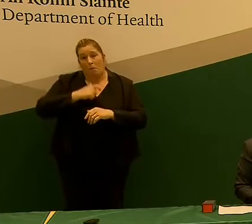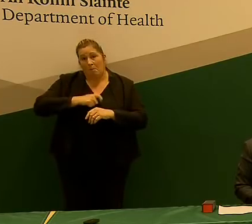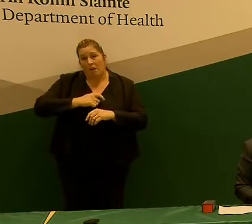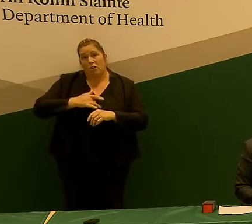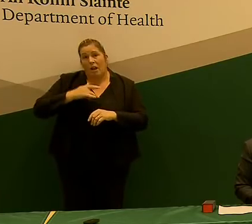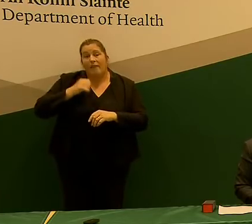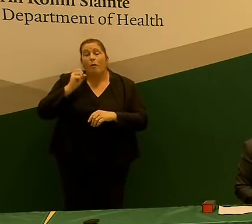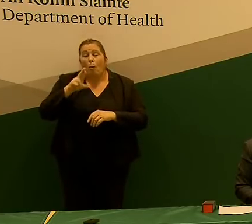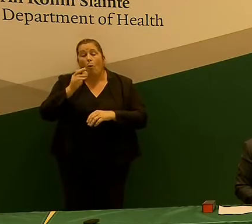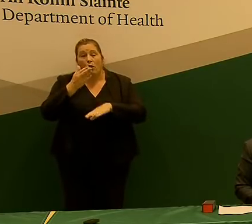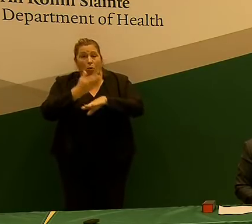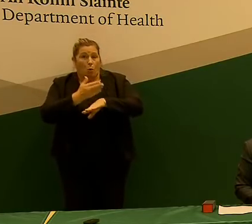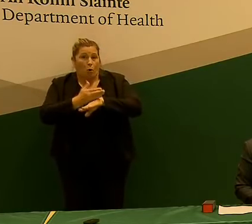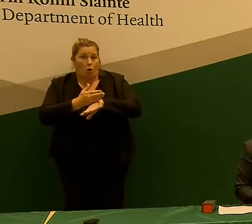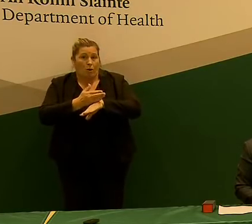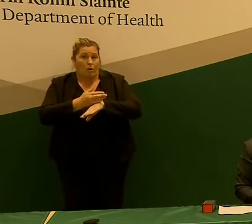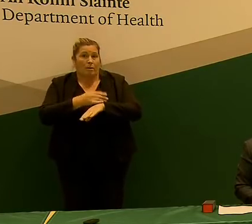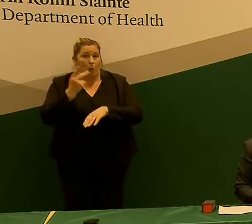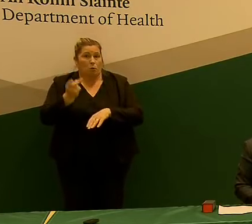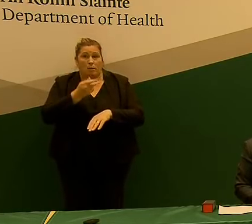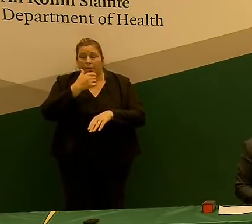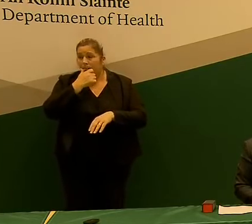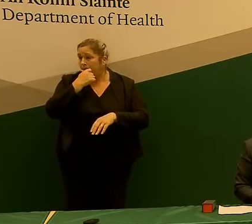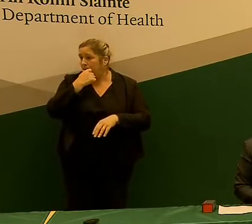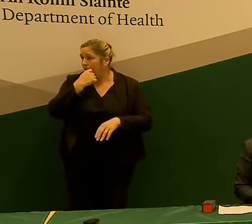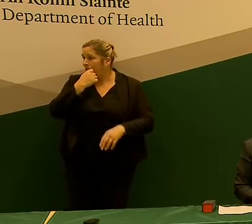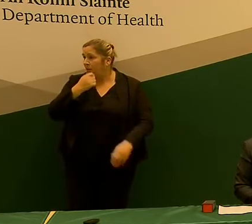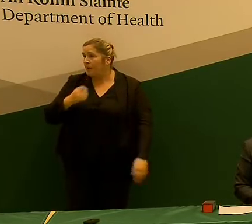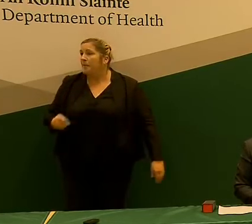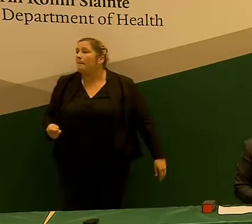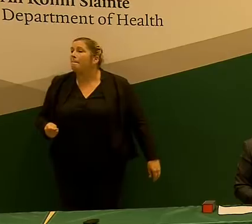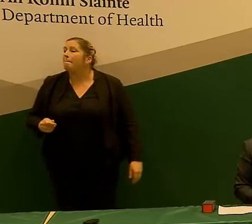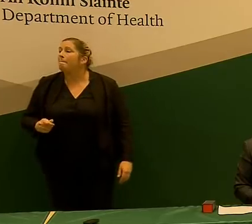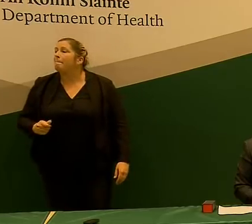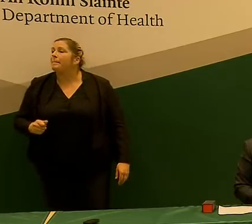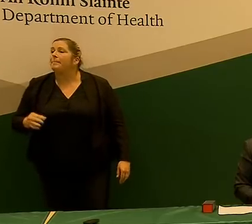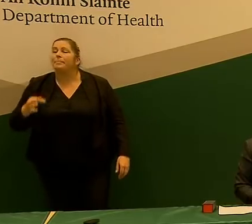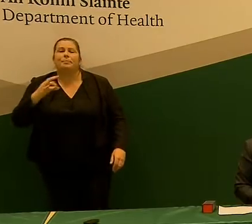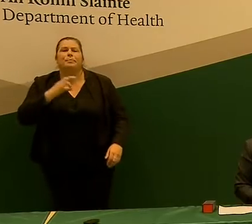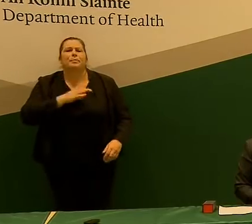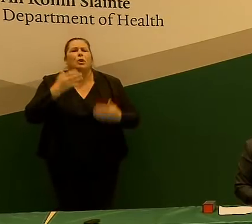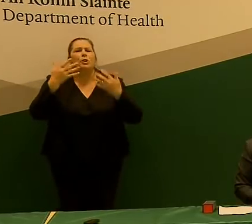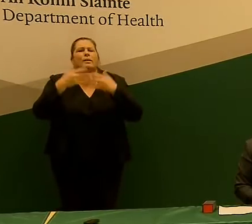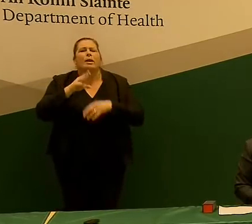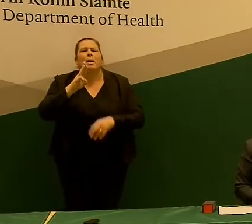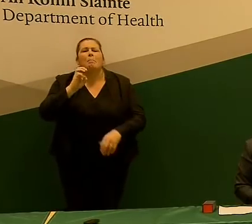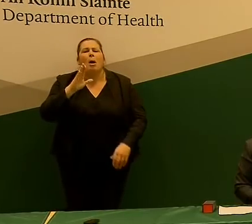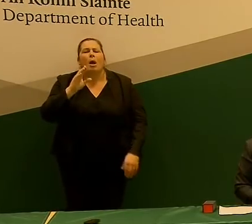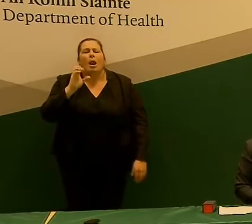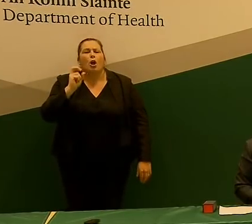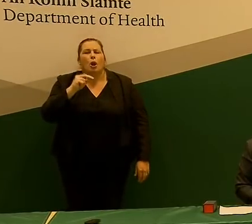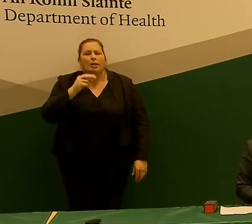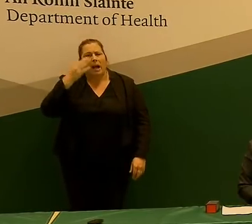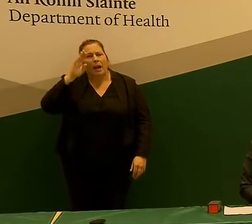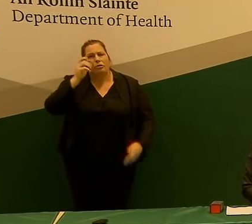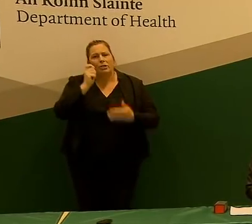or occupationally. Okay, thank you. Thanks, Michelle. Well, good evening, Paul Cullen, The Irish Times.